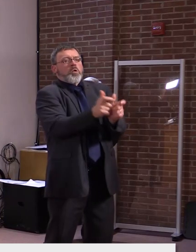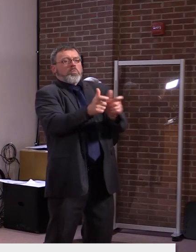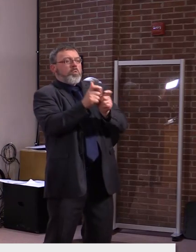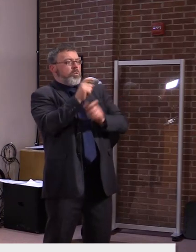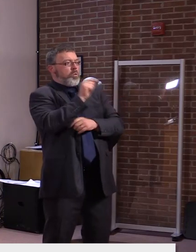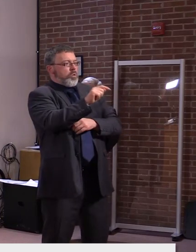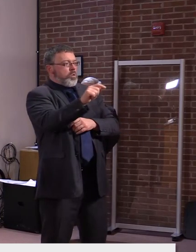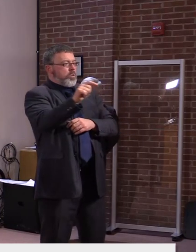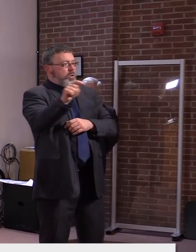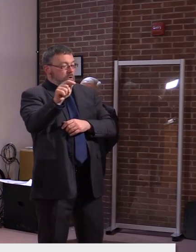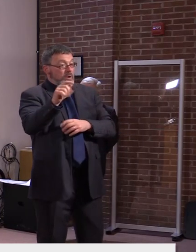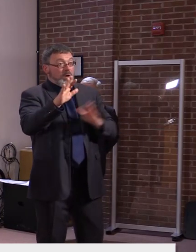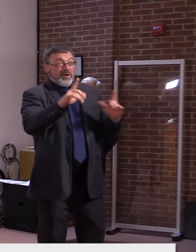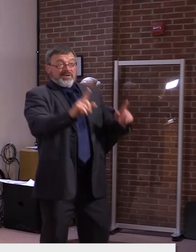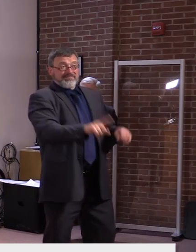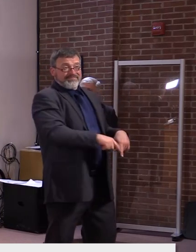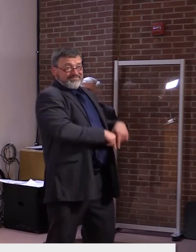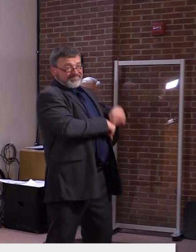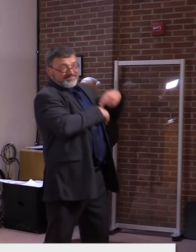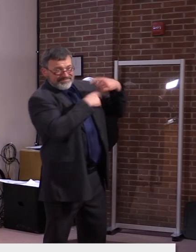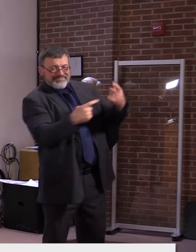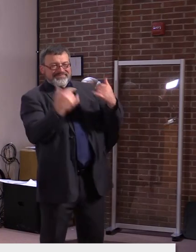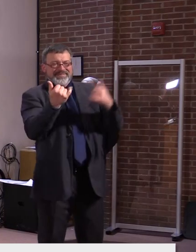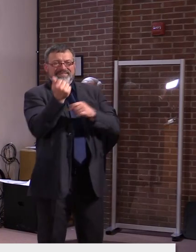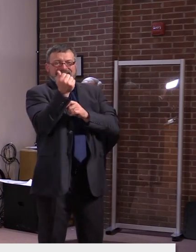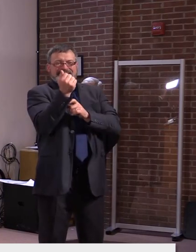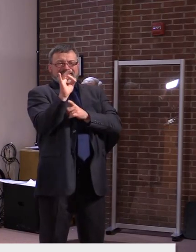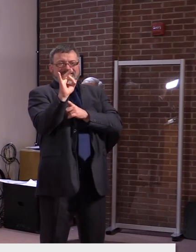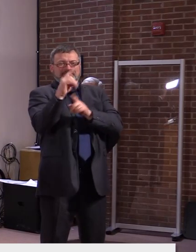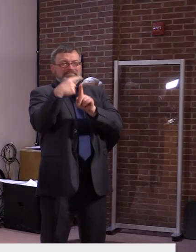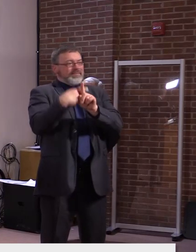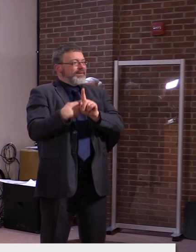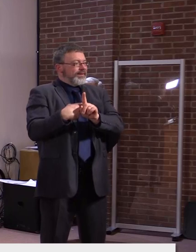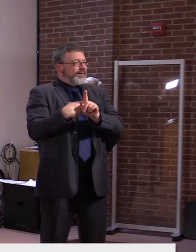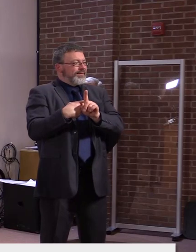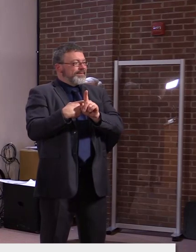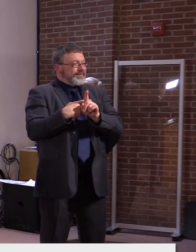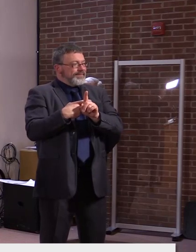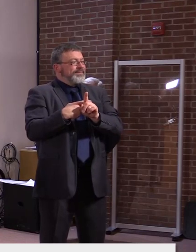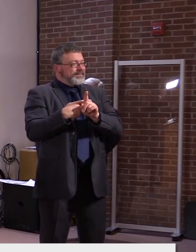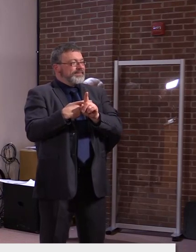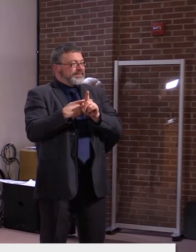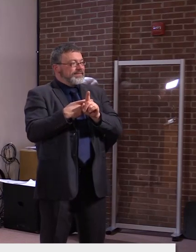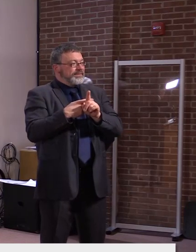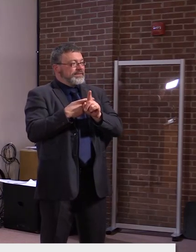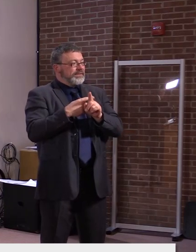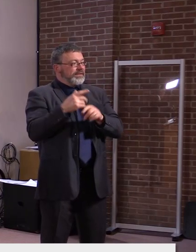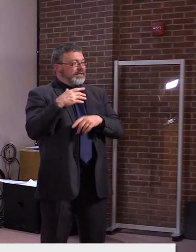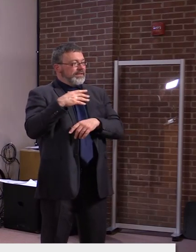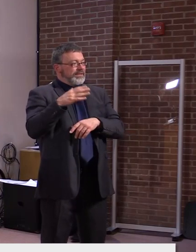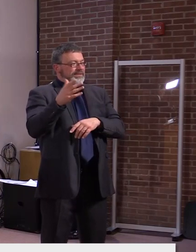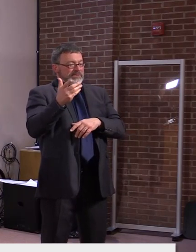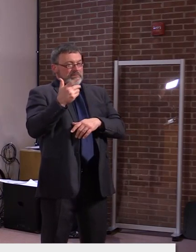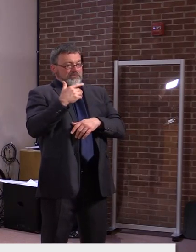So this isn't since I've spoken about personal responsibility, which I very